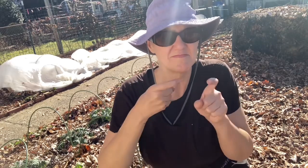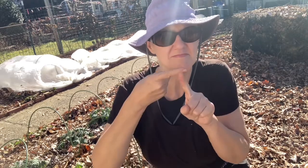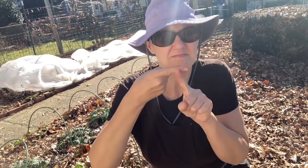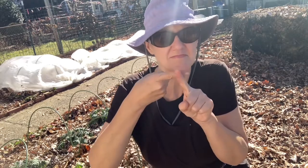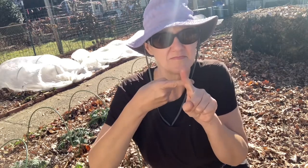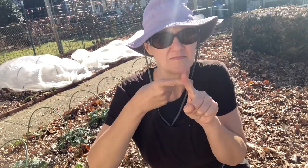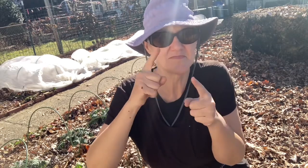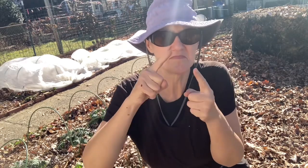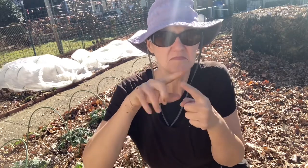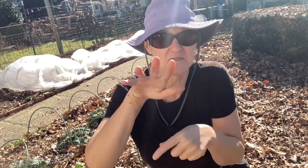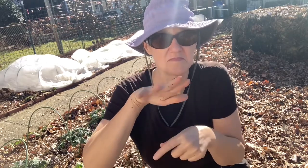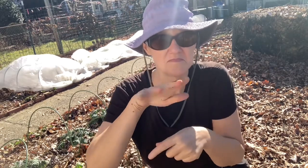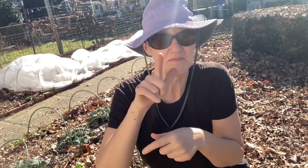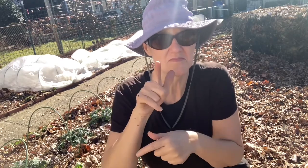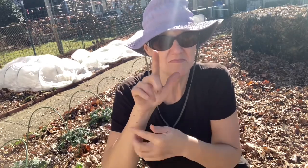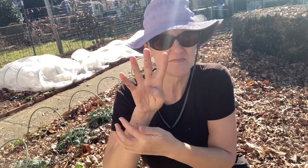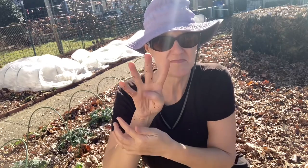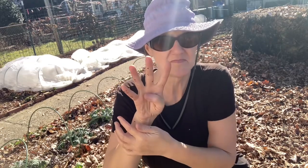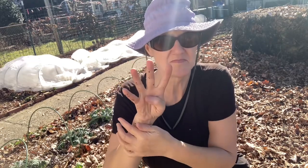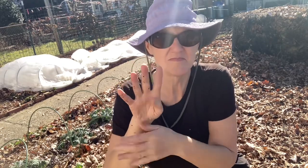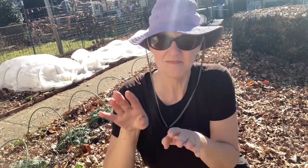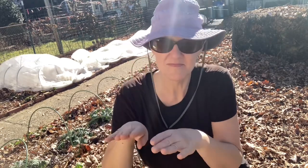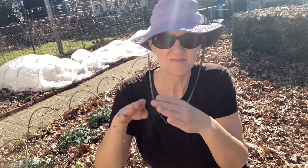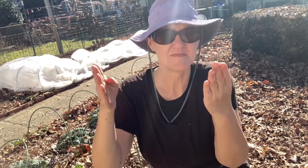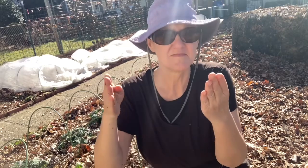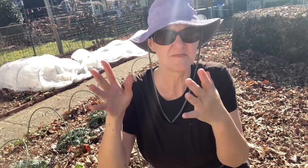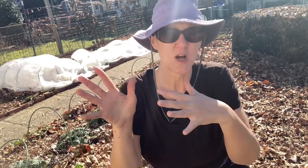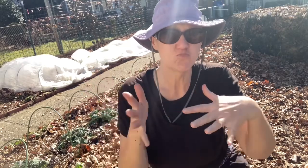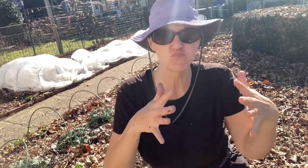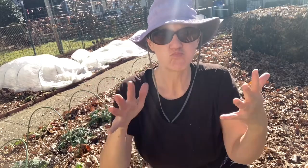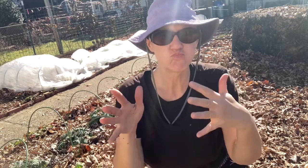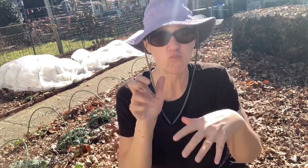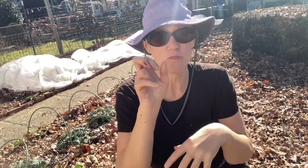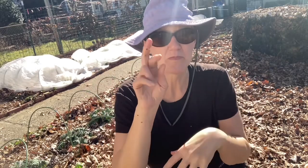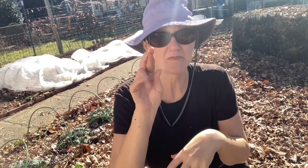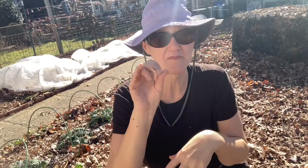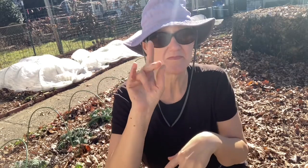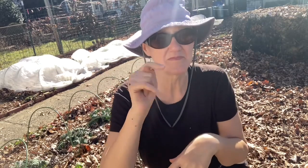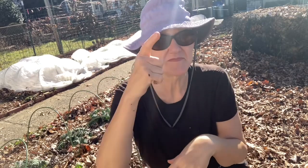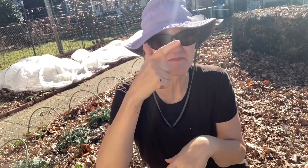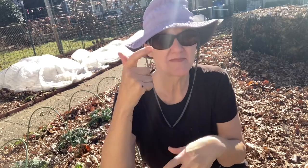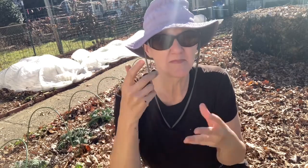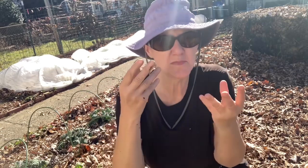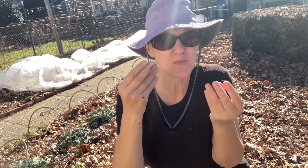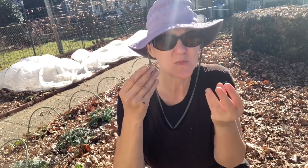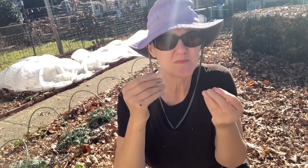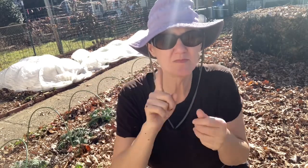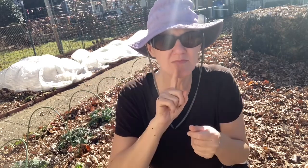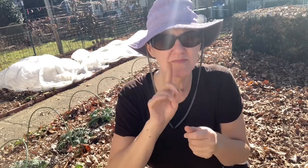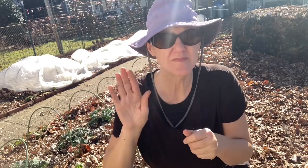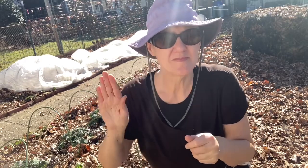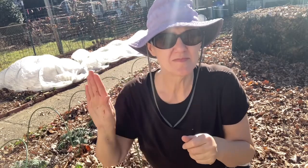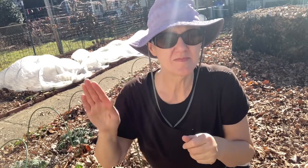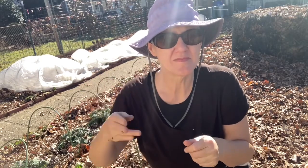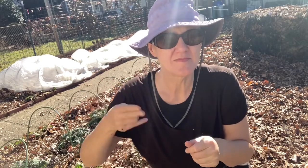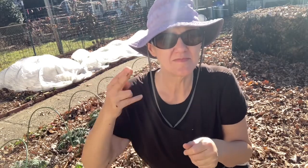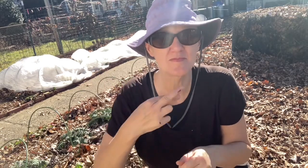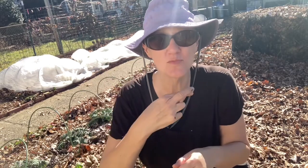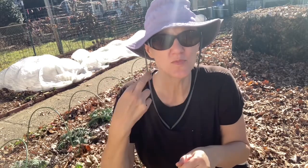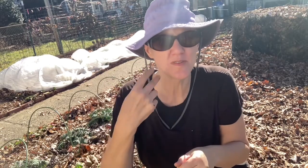going to be just fine uncovered. Like I said, they can handle temperatures down to about 24. And this airing out